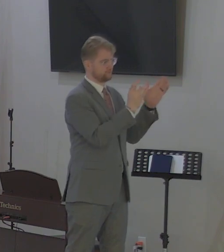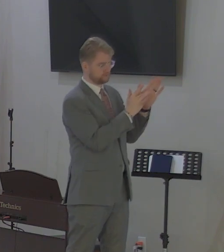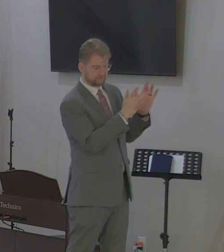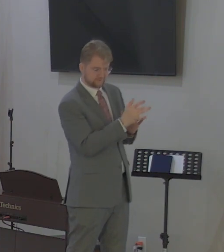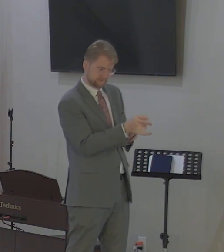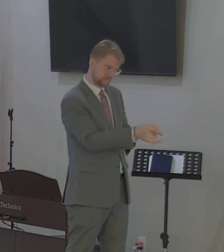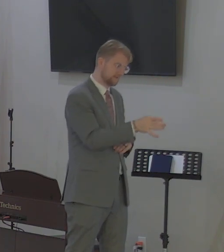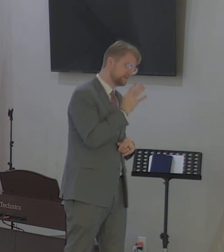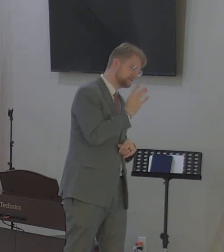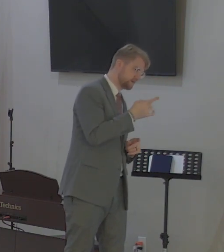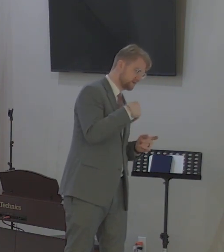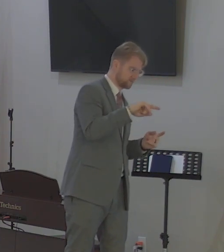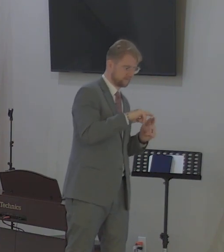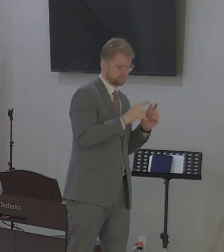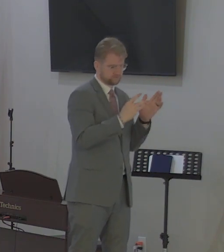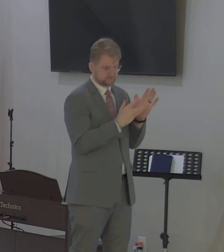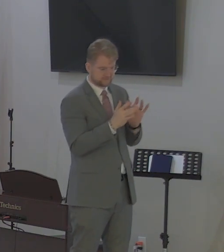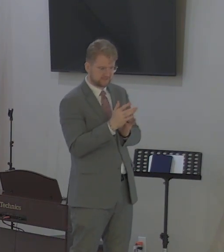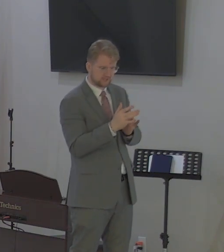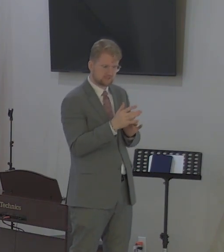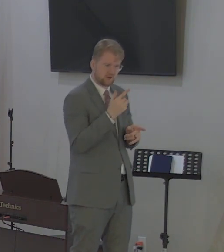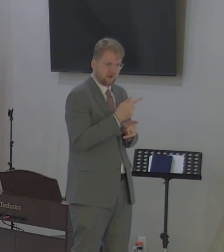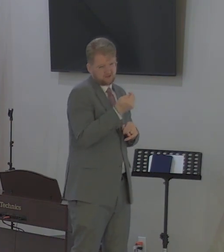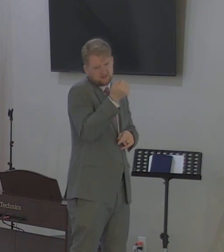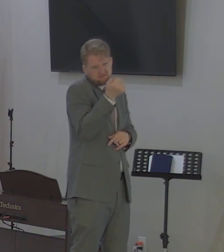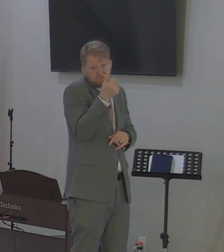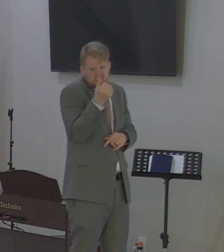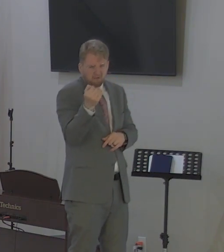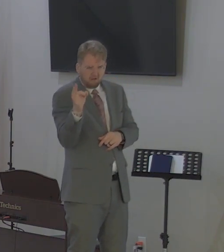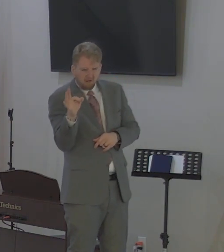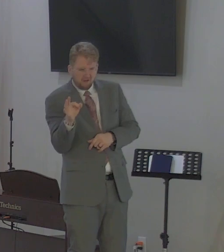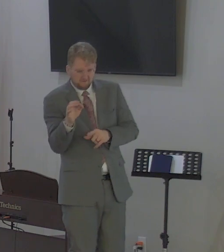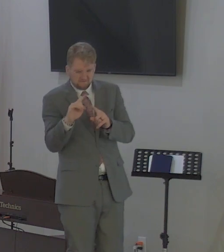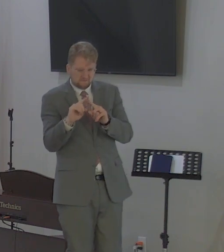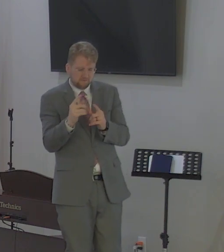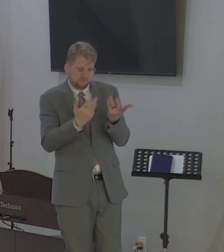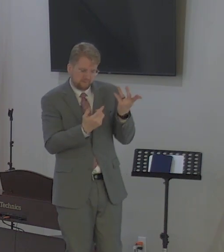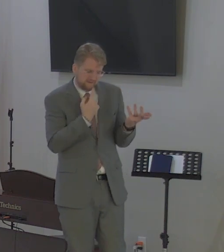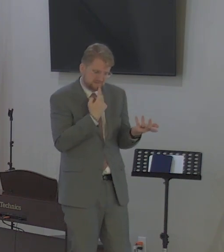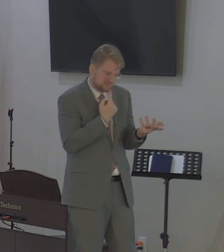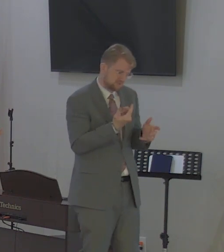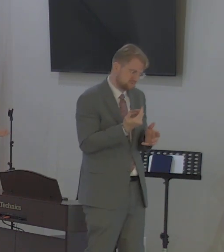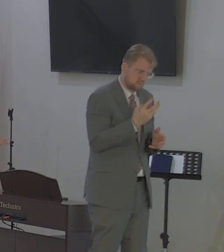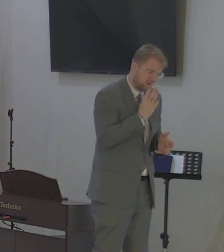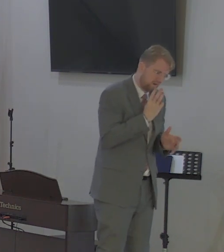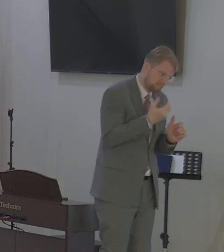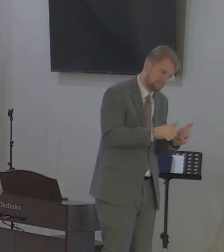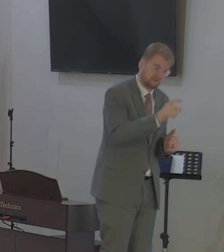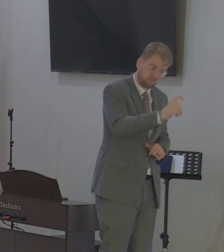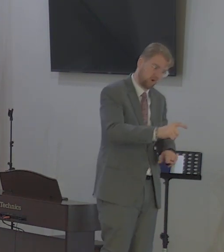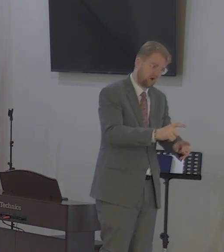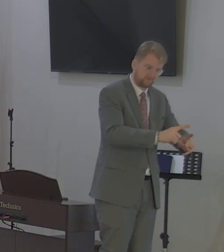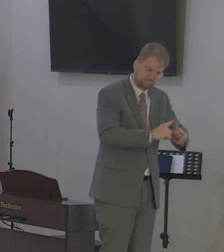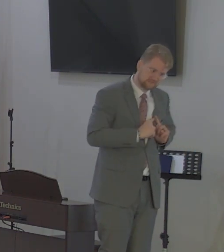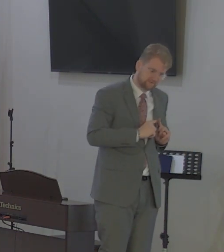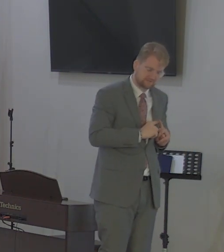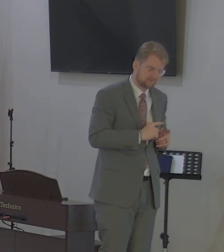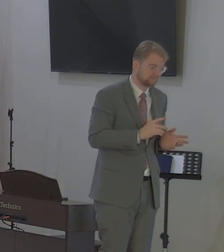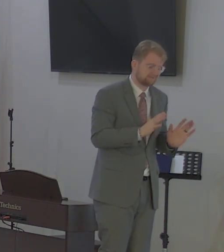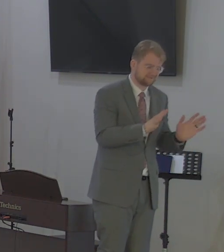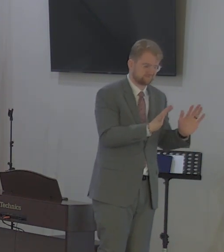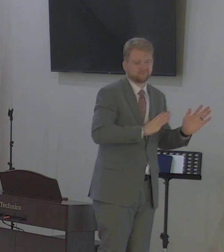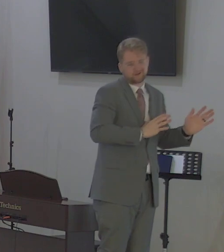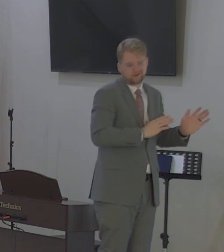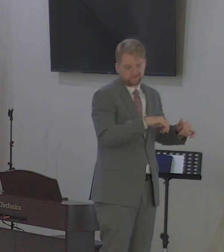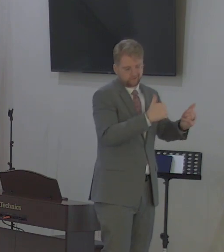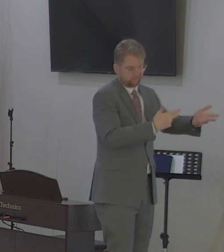talks about Jesus. Okay, so he's a little bit off and says that you might need to be water baptism, but everything else is good to go. He's a